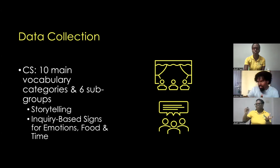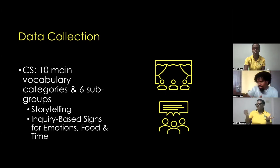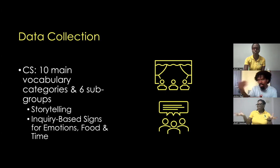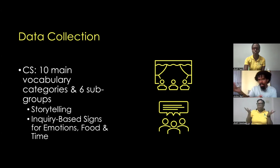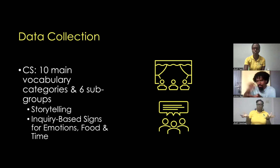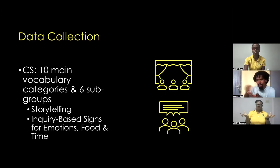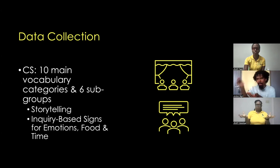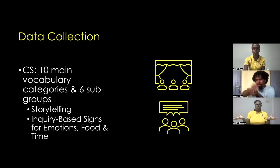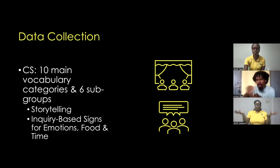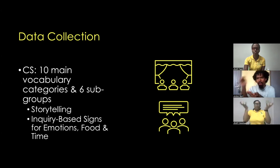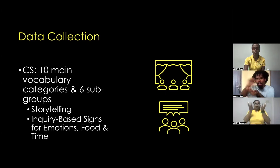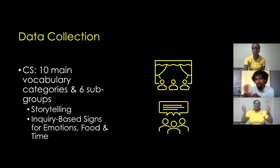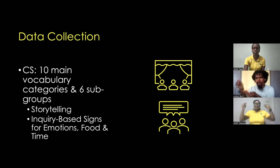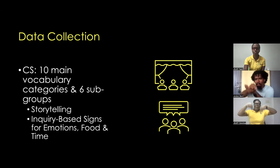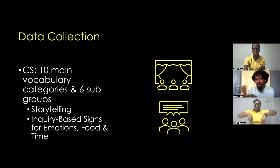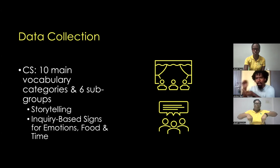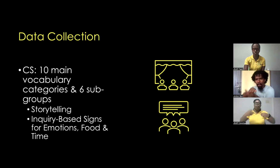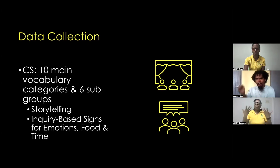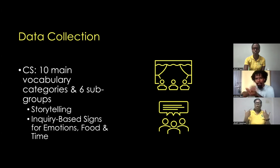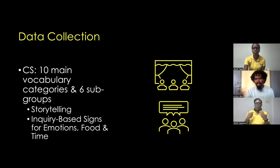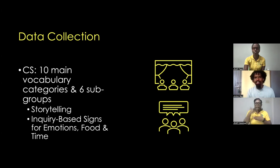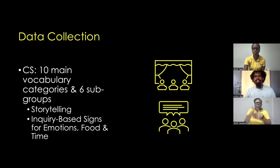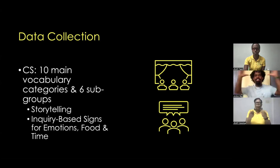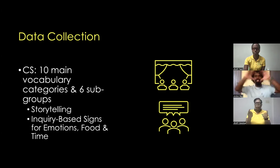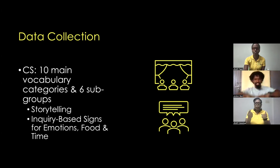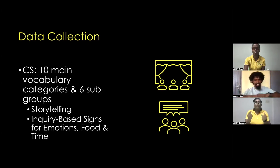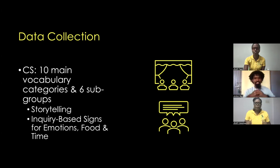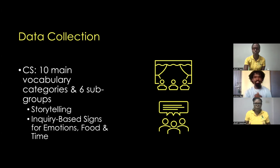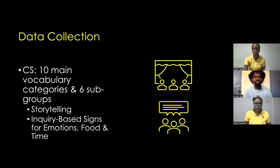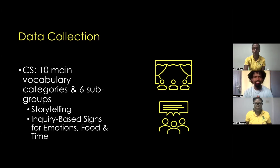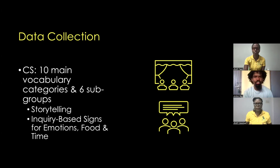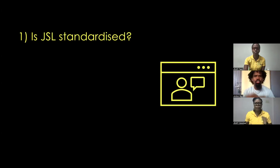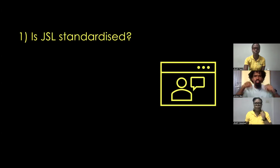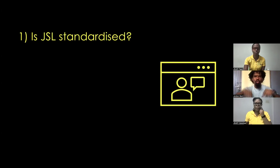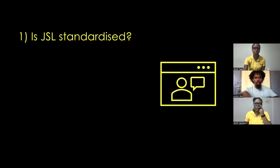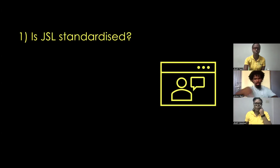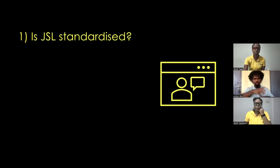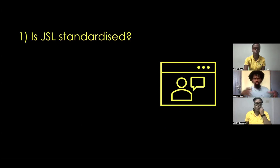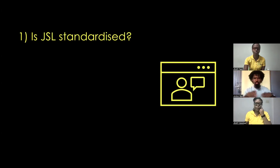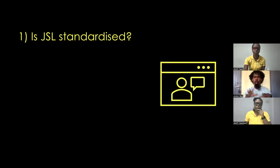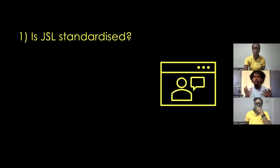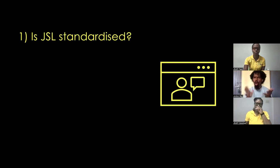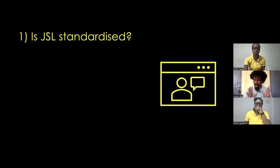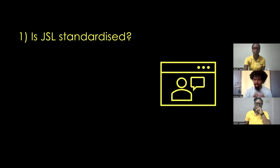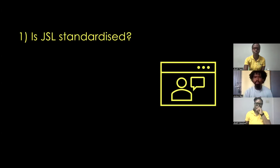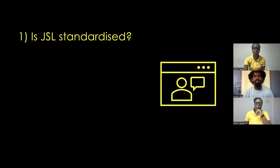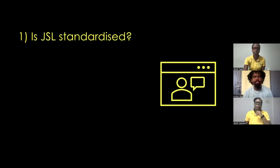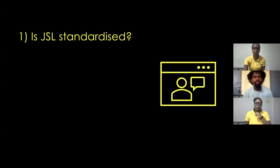everything. And we have all the JSL data recordings. And then what we do next,